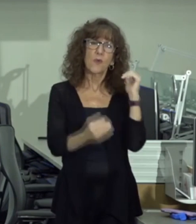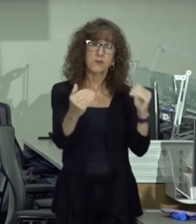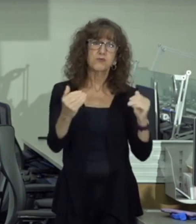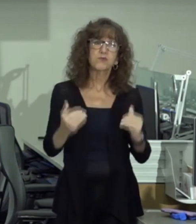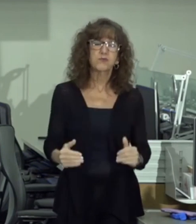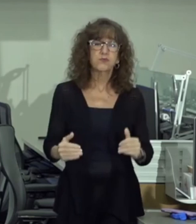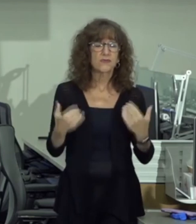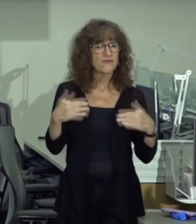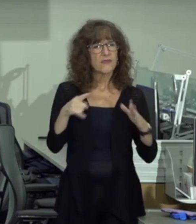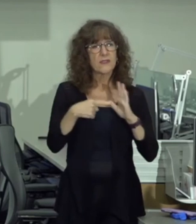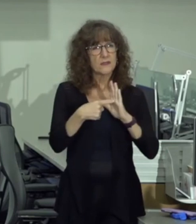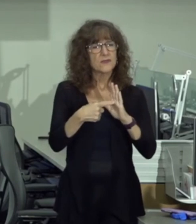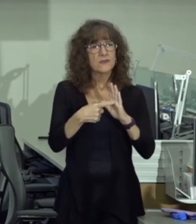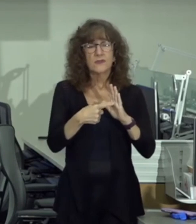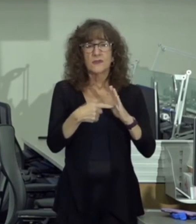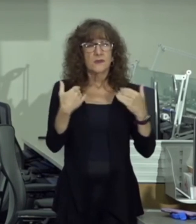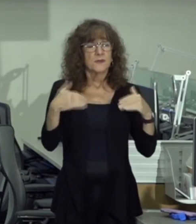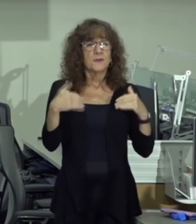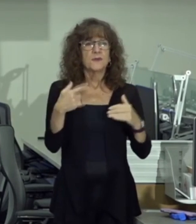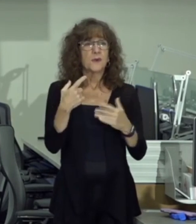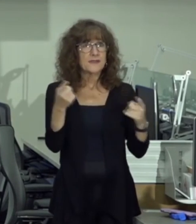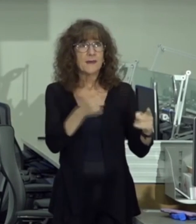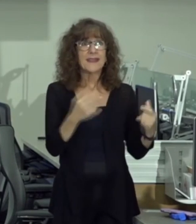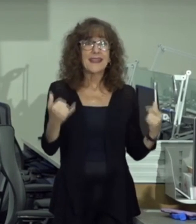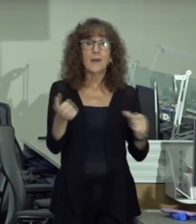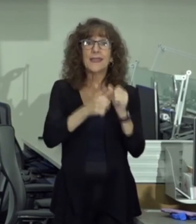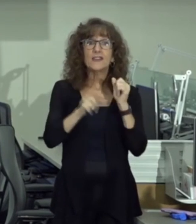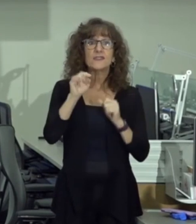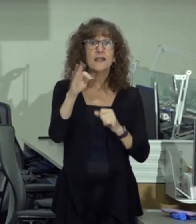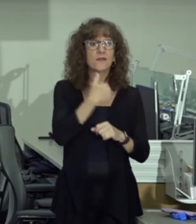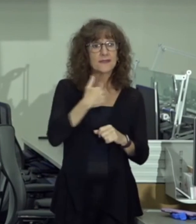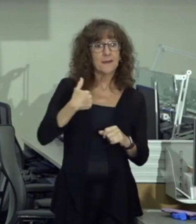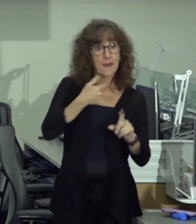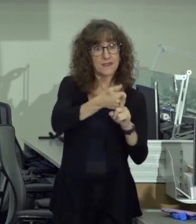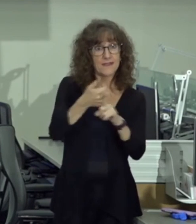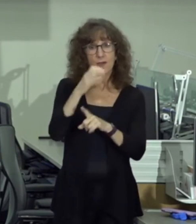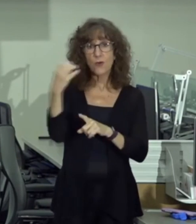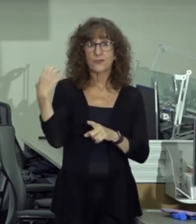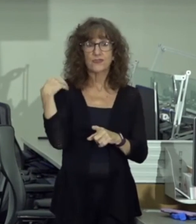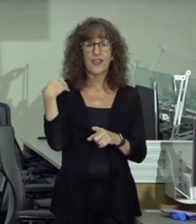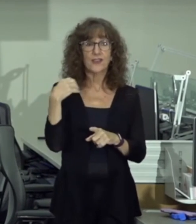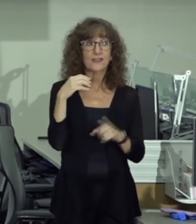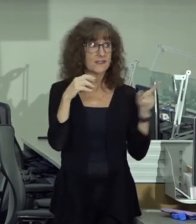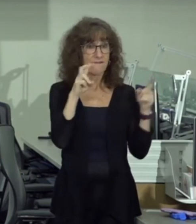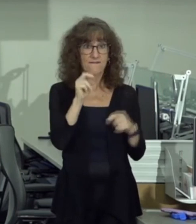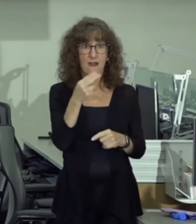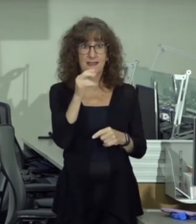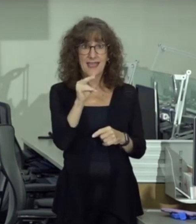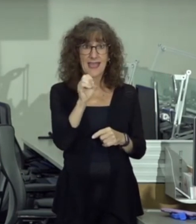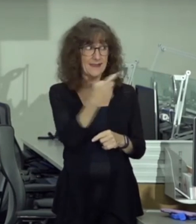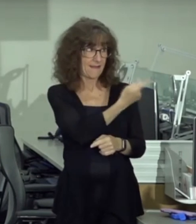the times in which we find ourselves. Each of the task force members, co-chair Vaughn Haney and I, have